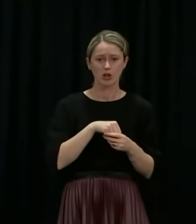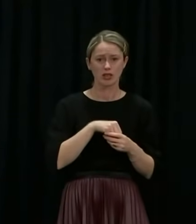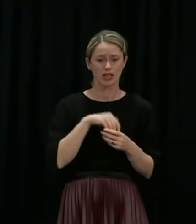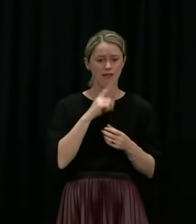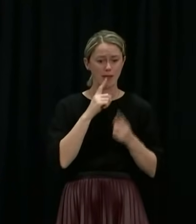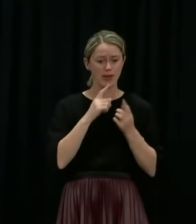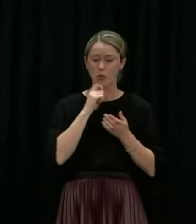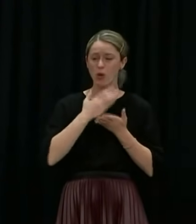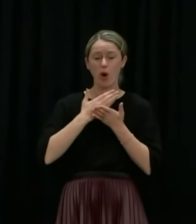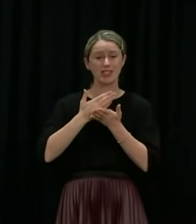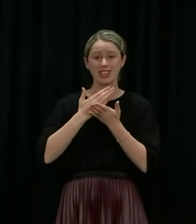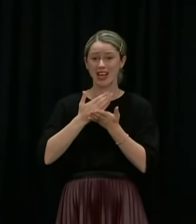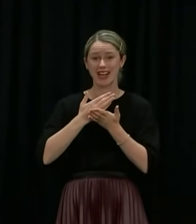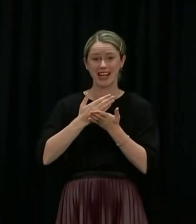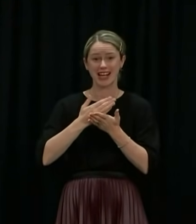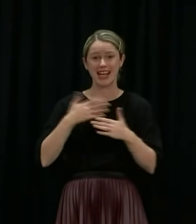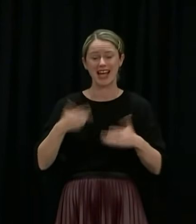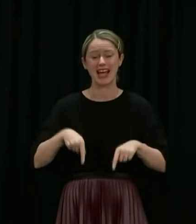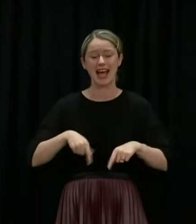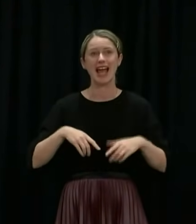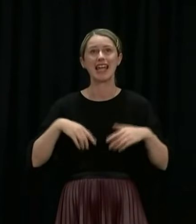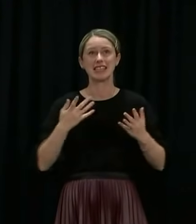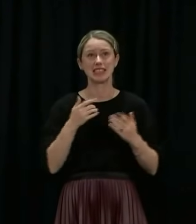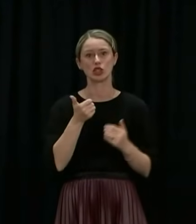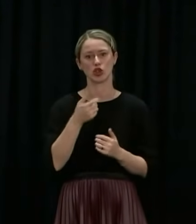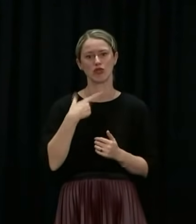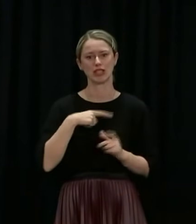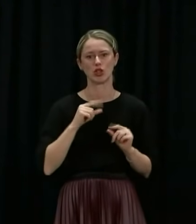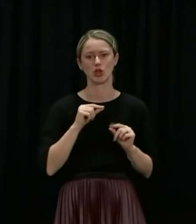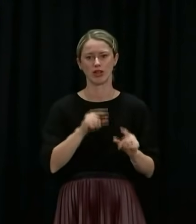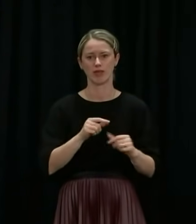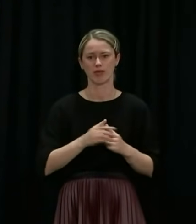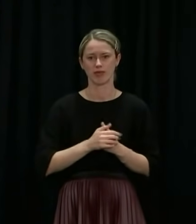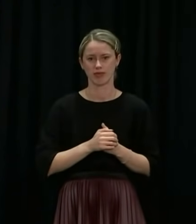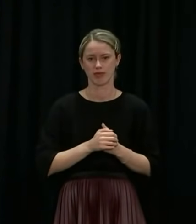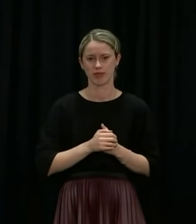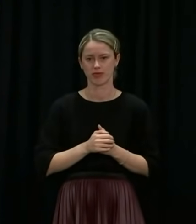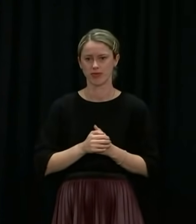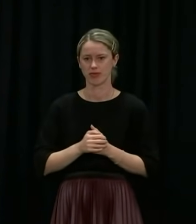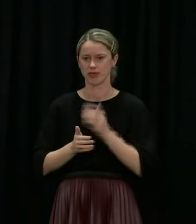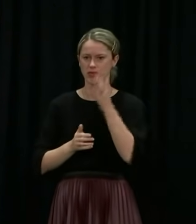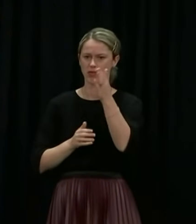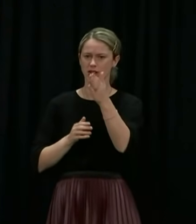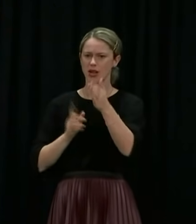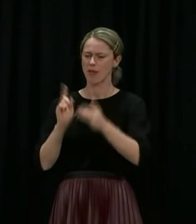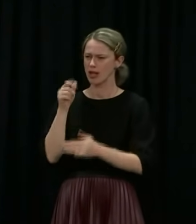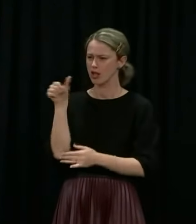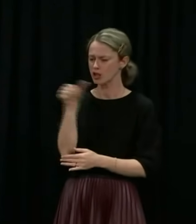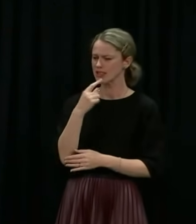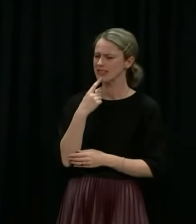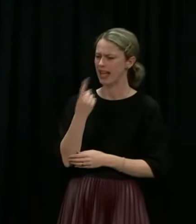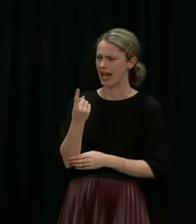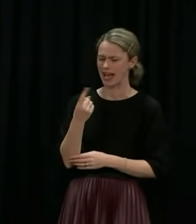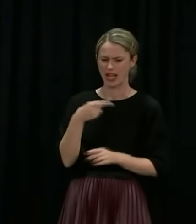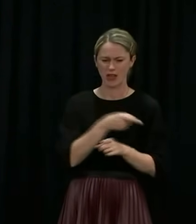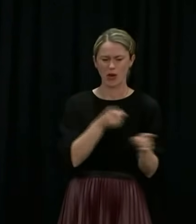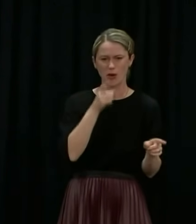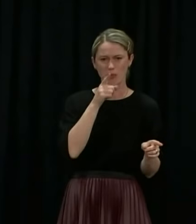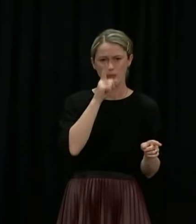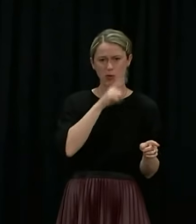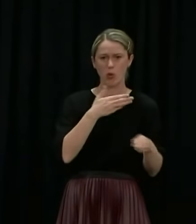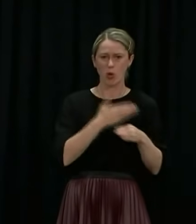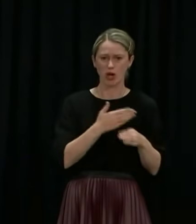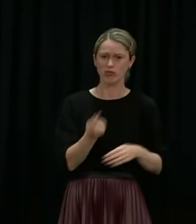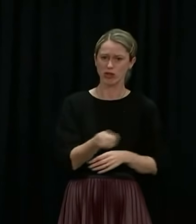won't be sharing them publicly unless there's a very good reason to do so. Why don't you just say that, Minister, why don't you just say that they are a sex